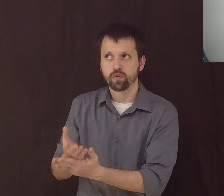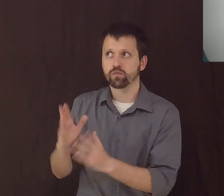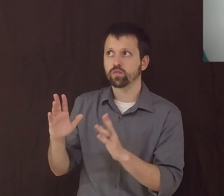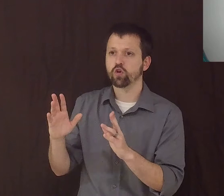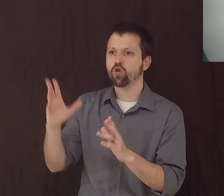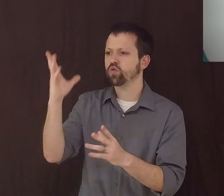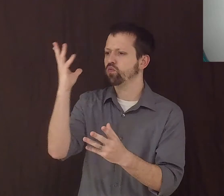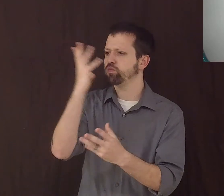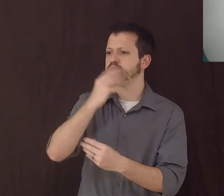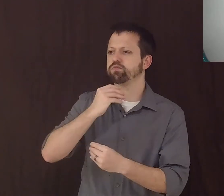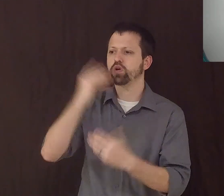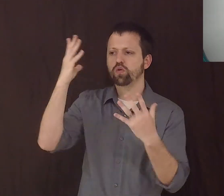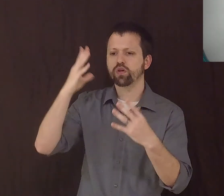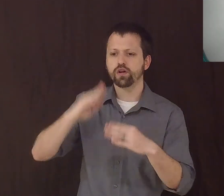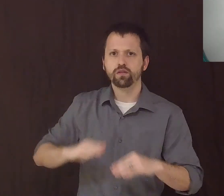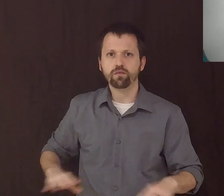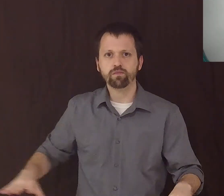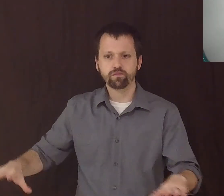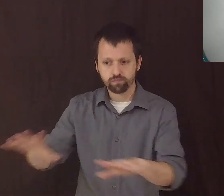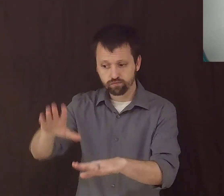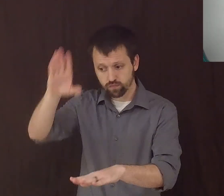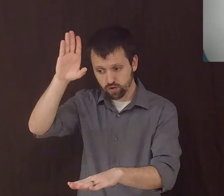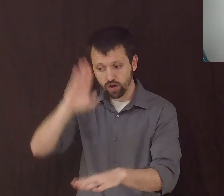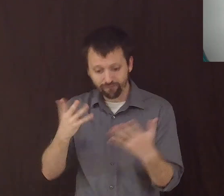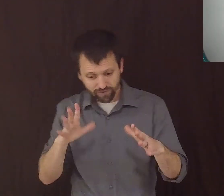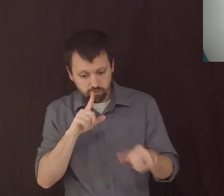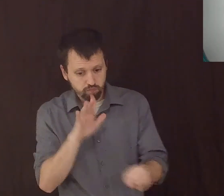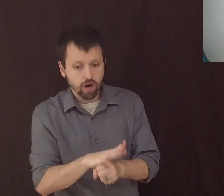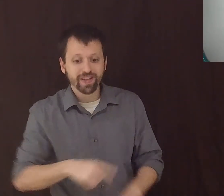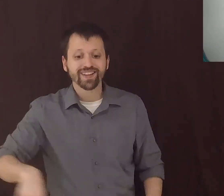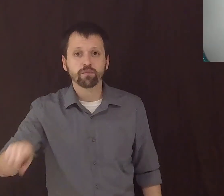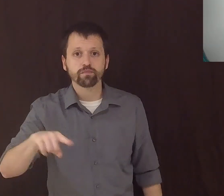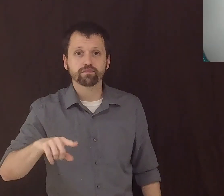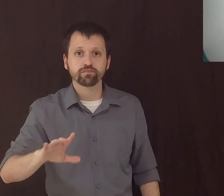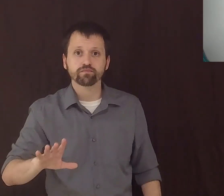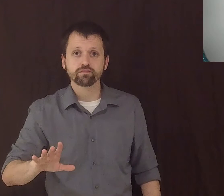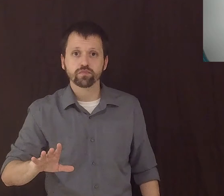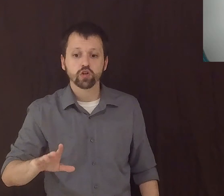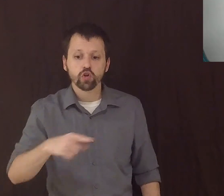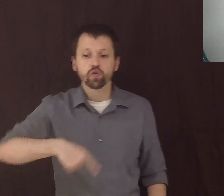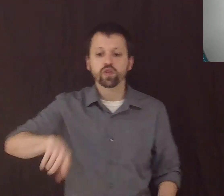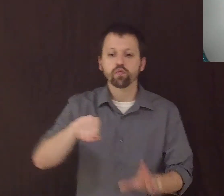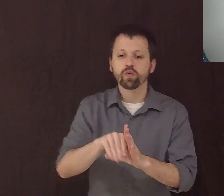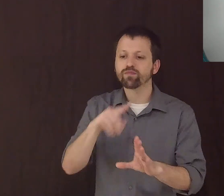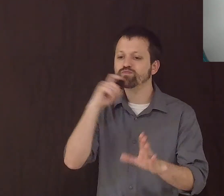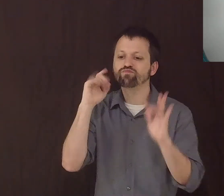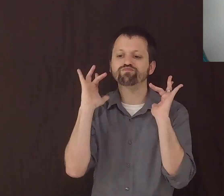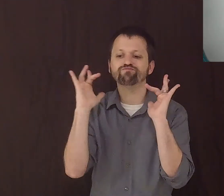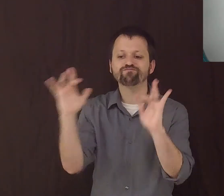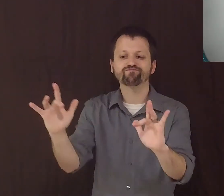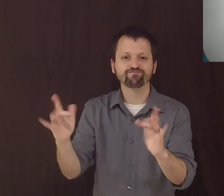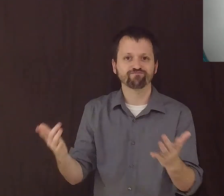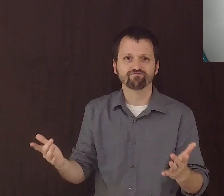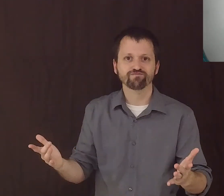the beautiful land area that God had promised them. And so they were in the wilderness,